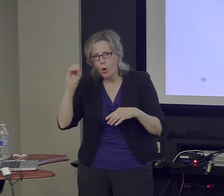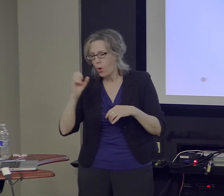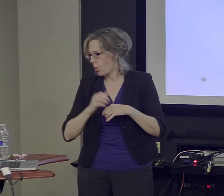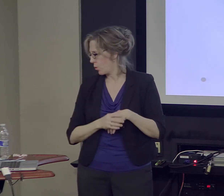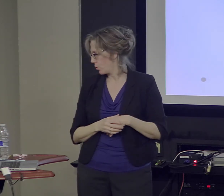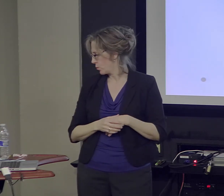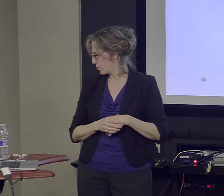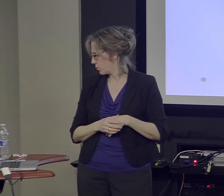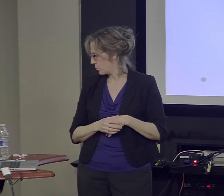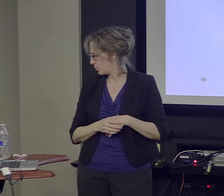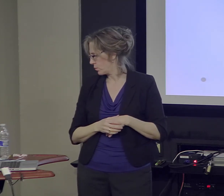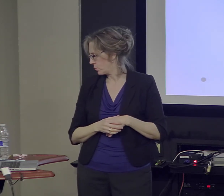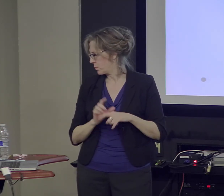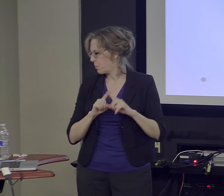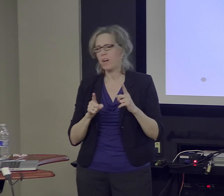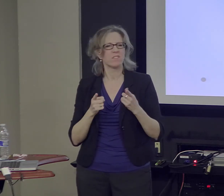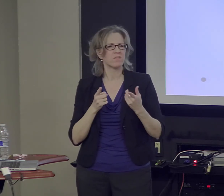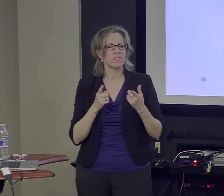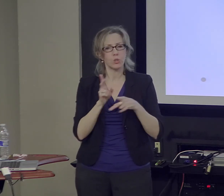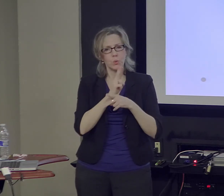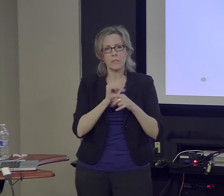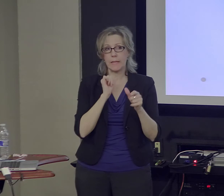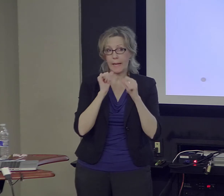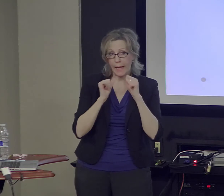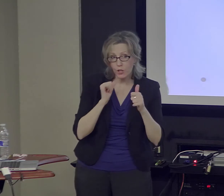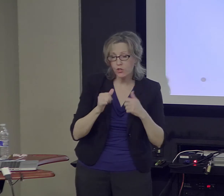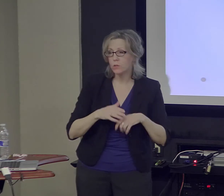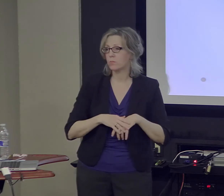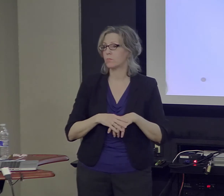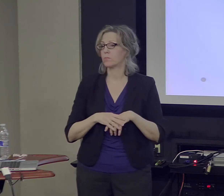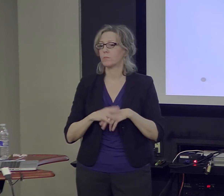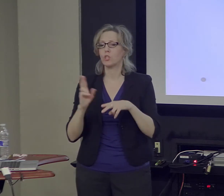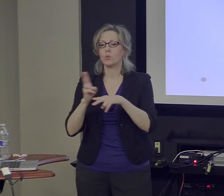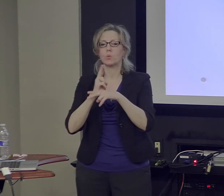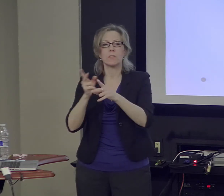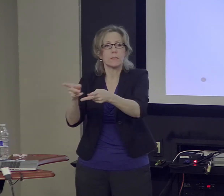specific national sign languages, like SLOs or,